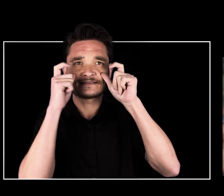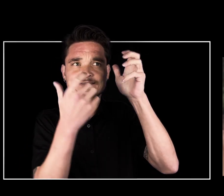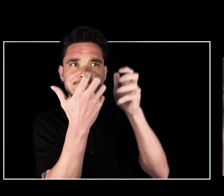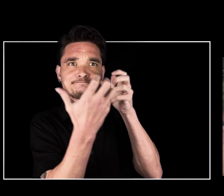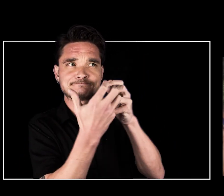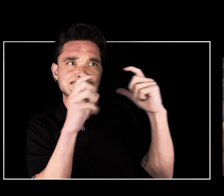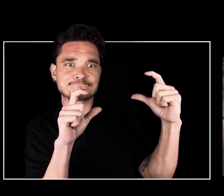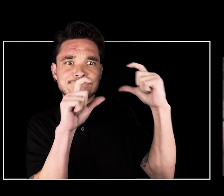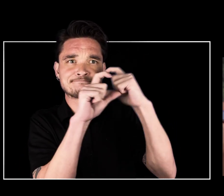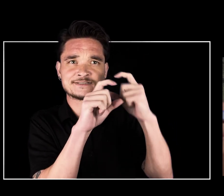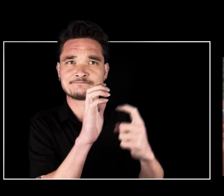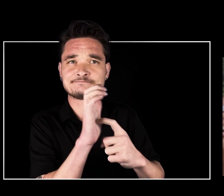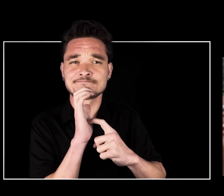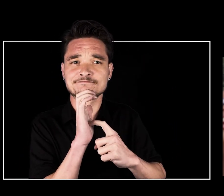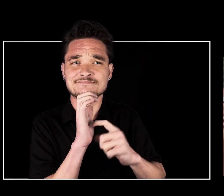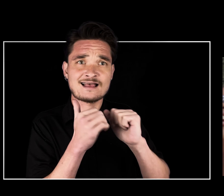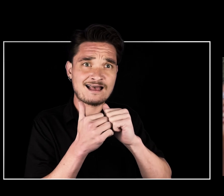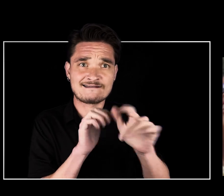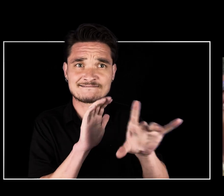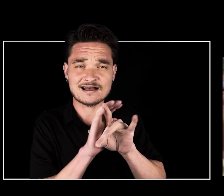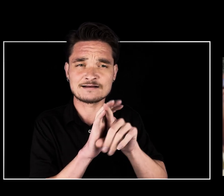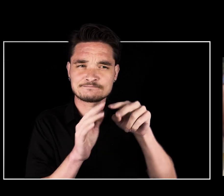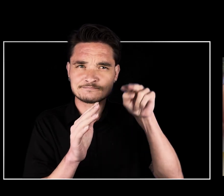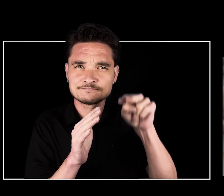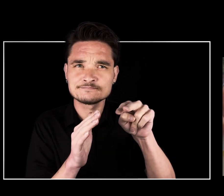glasses, look for these numbers on the glasses.